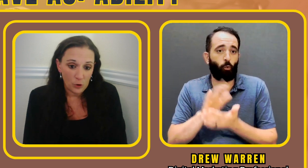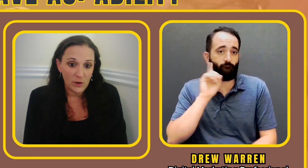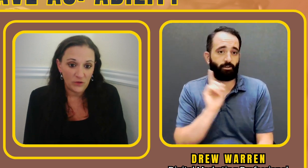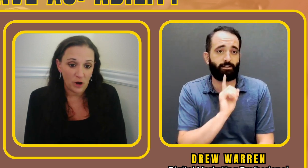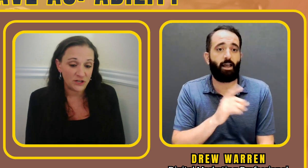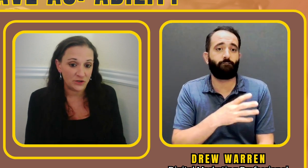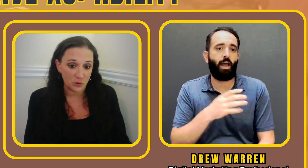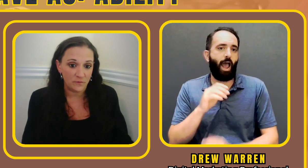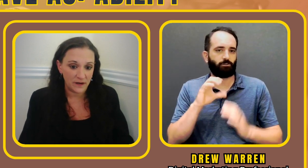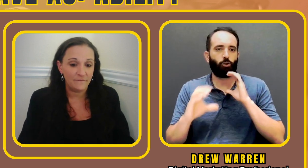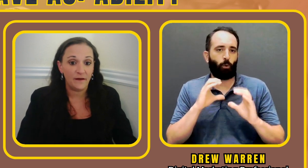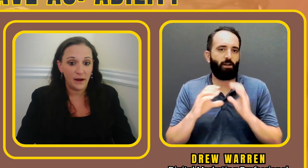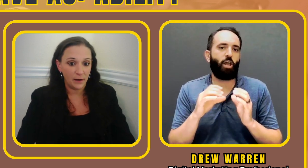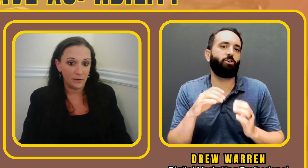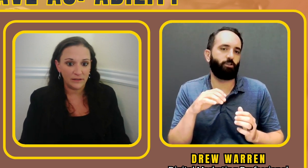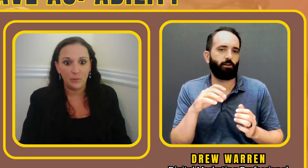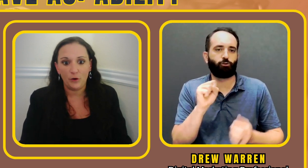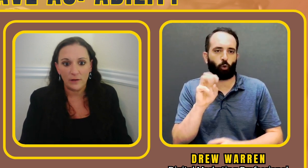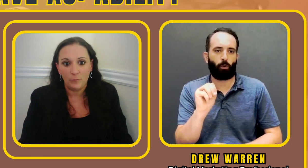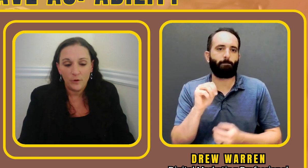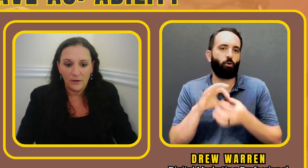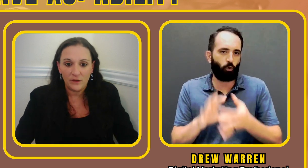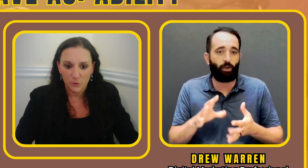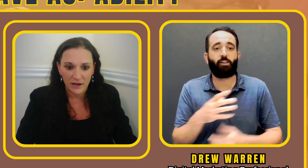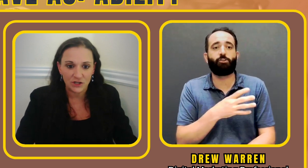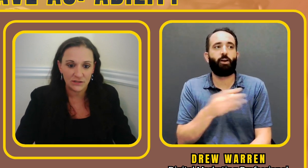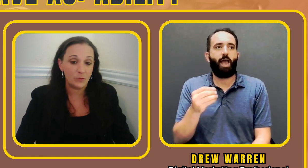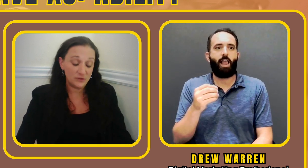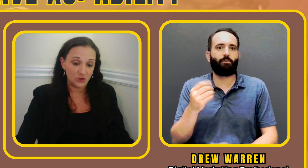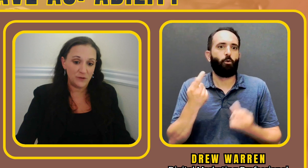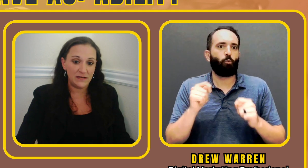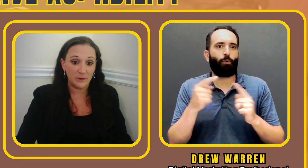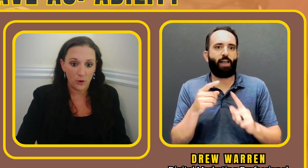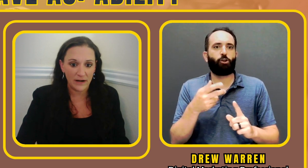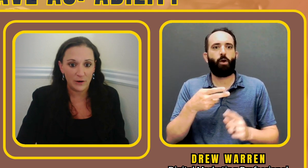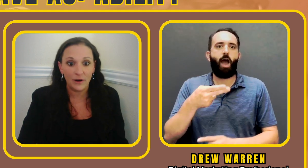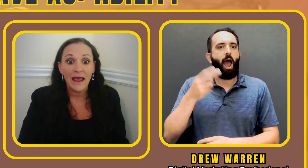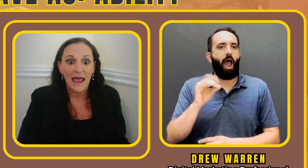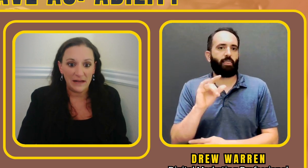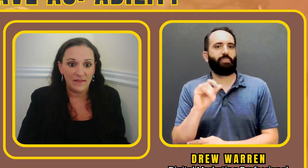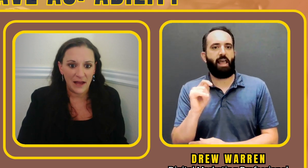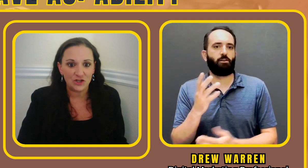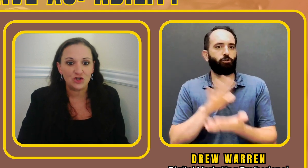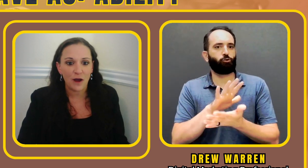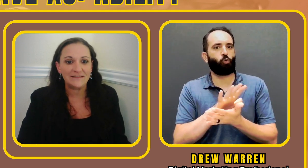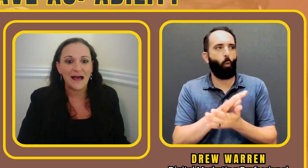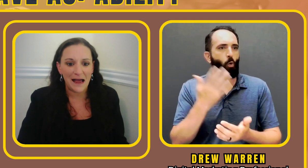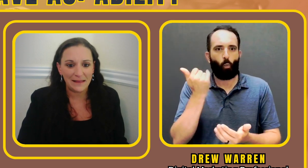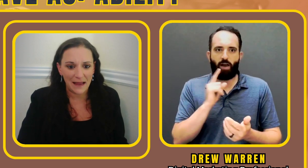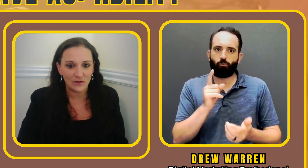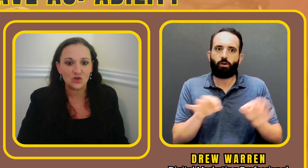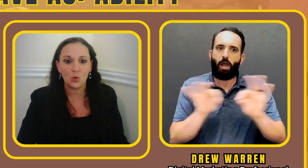you're working with the Rochester School for the Deaf, currently working, in communications, social media coordinator. And in that, just trying